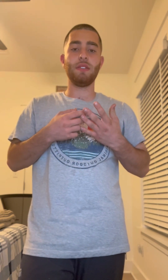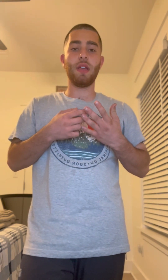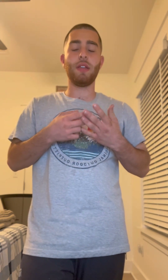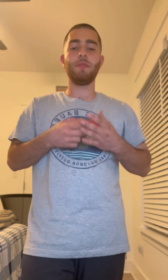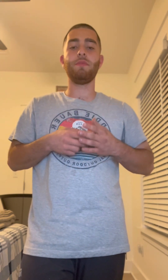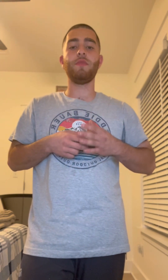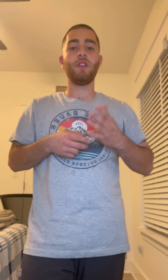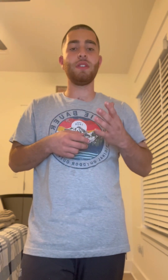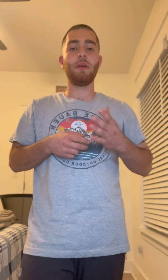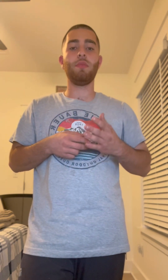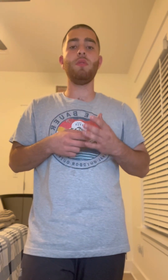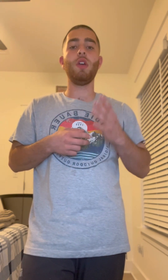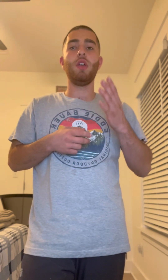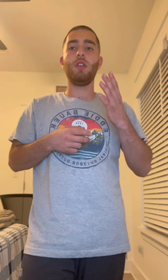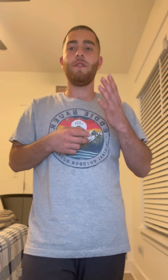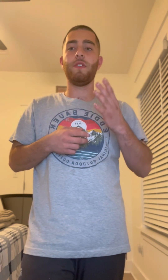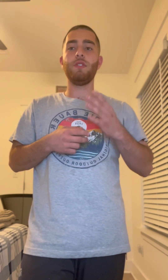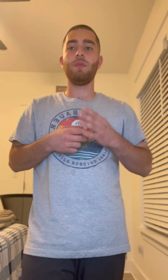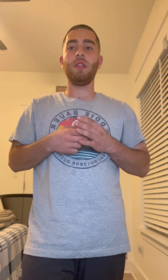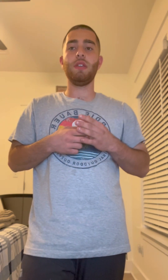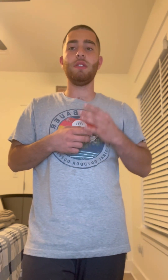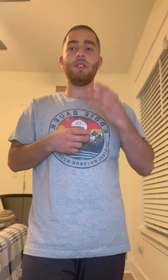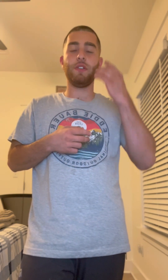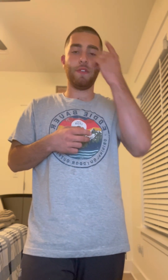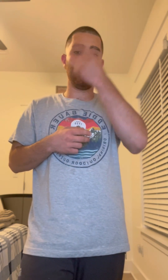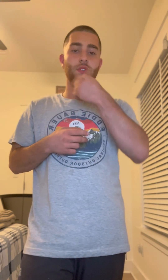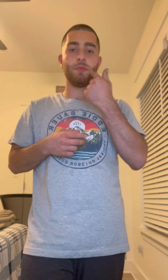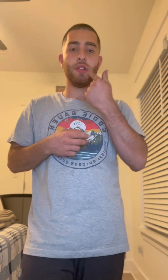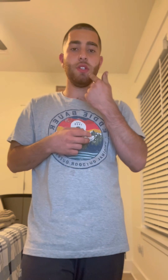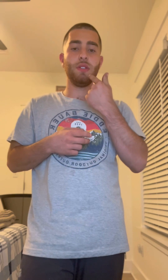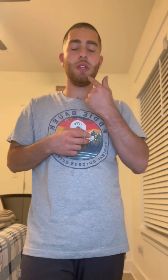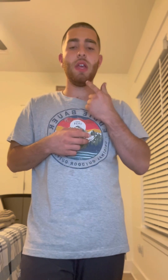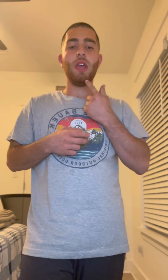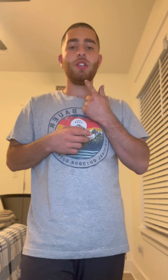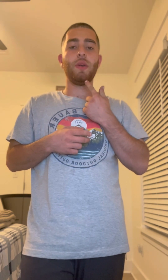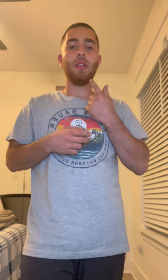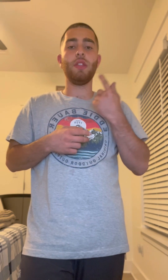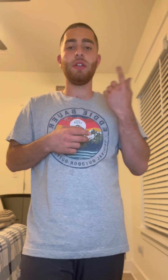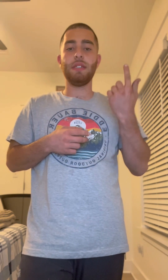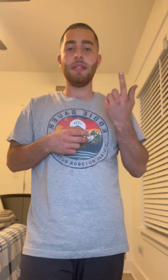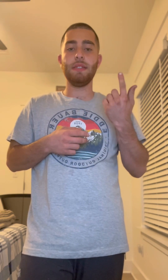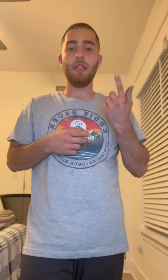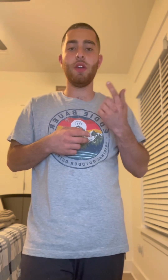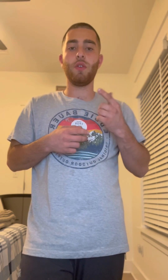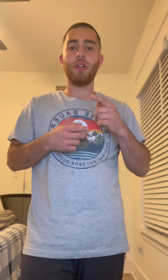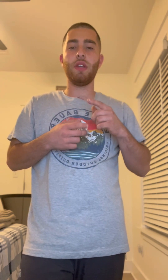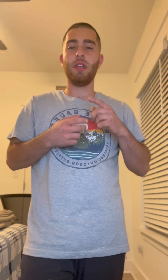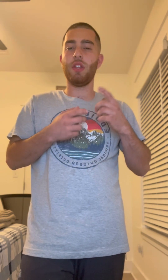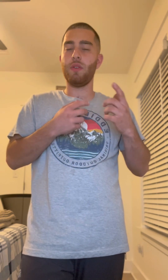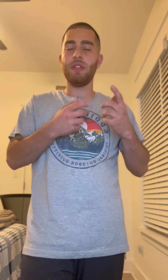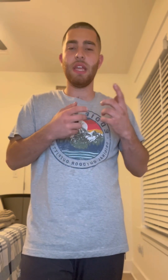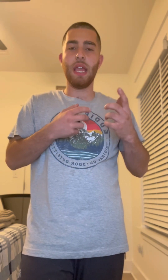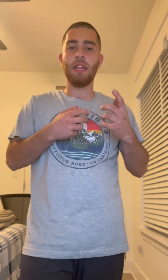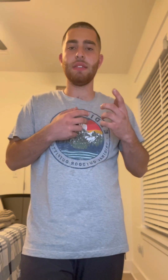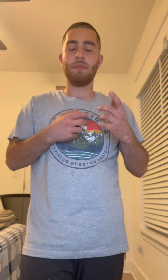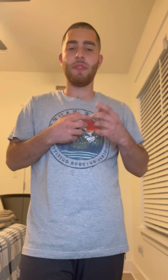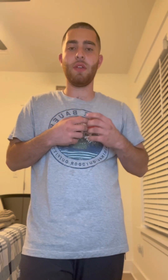signed. For example, the first one is your facial expressions, showing either intensity or indicating something when